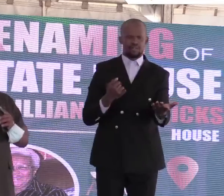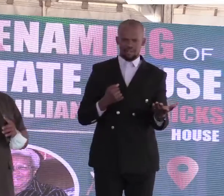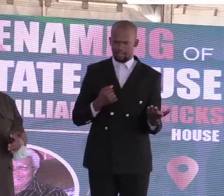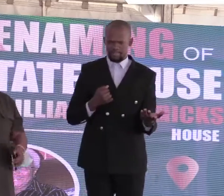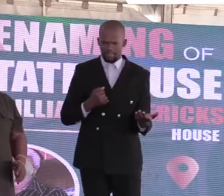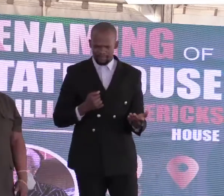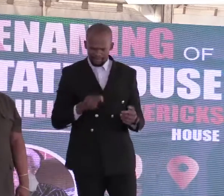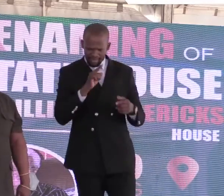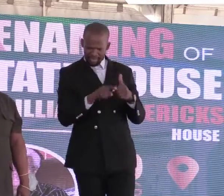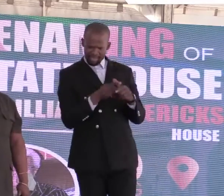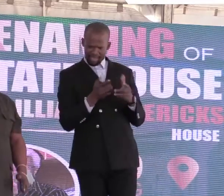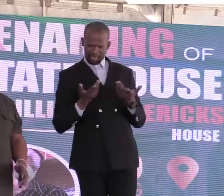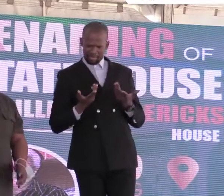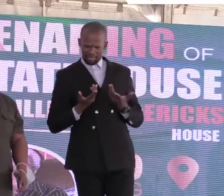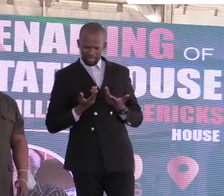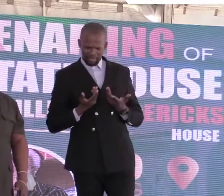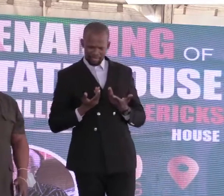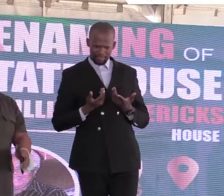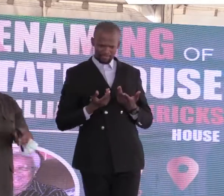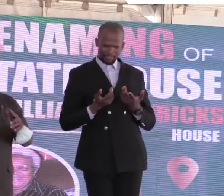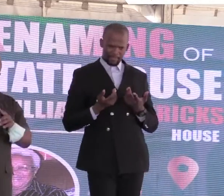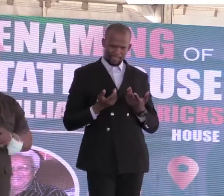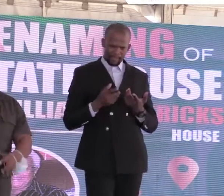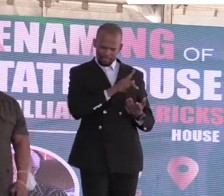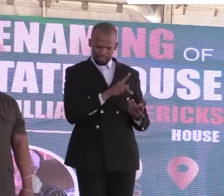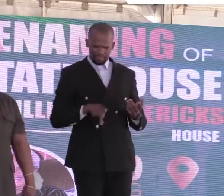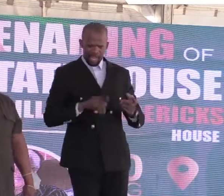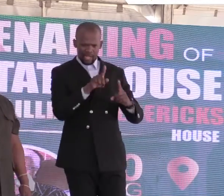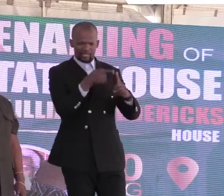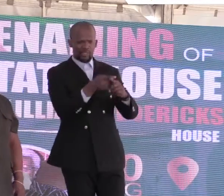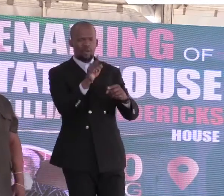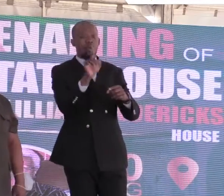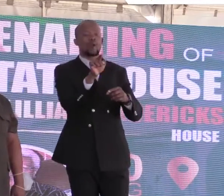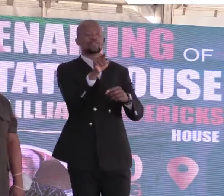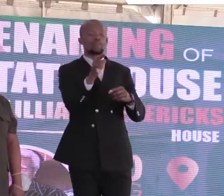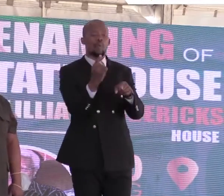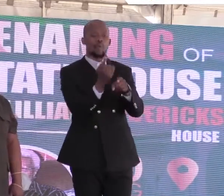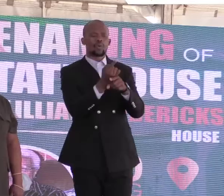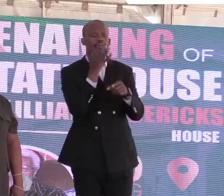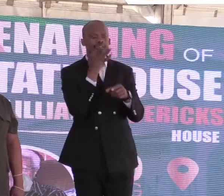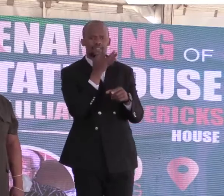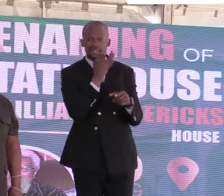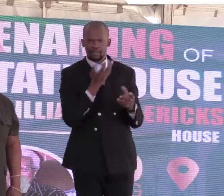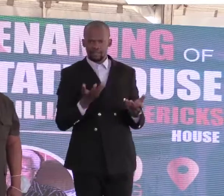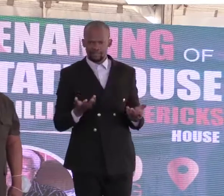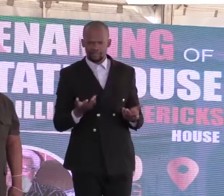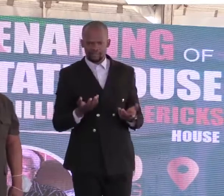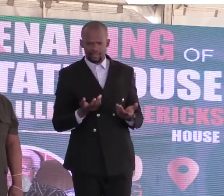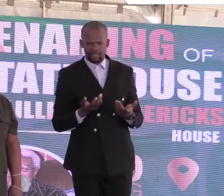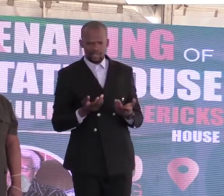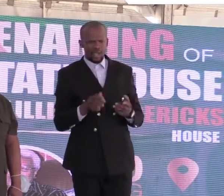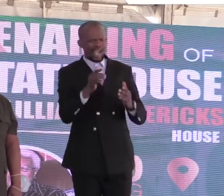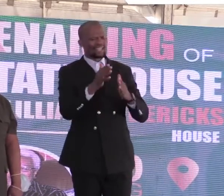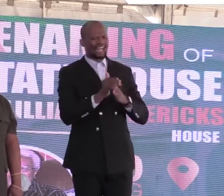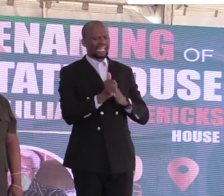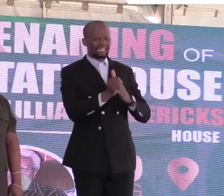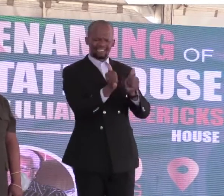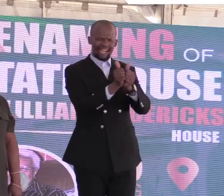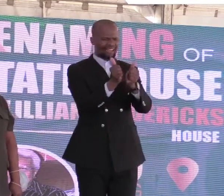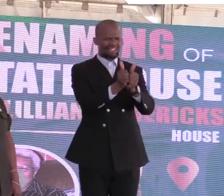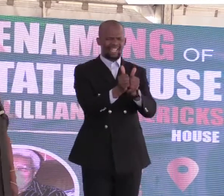It then Premier and the executive talk to what you always say, selfless leader, to